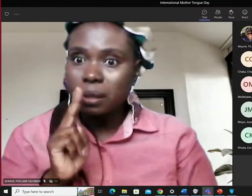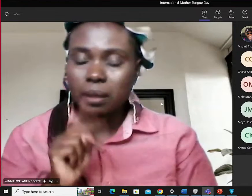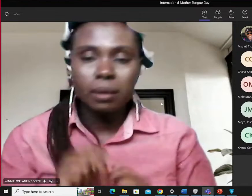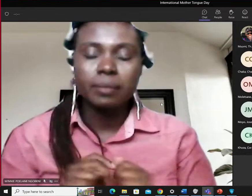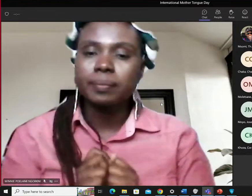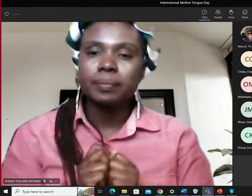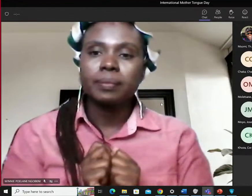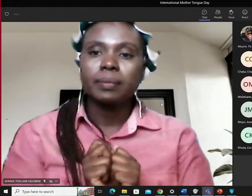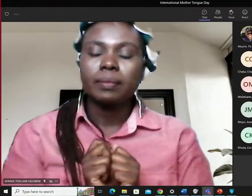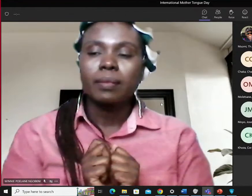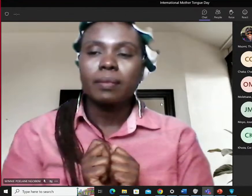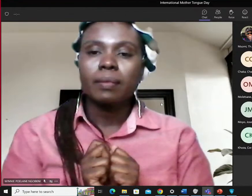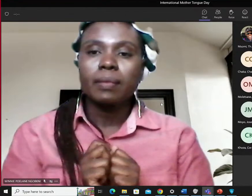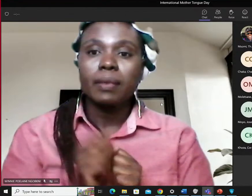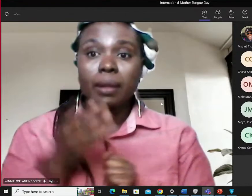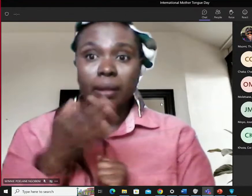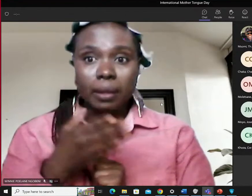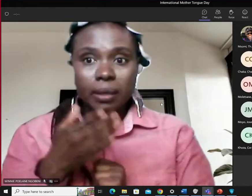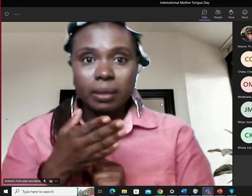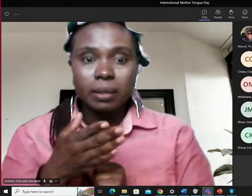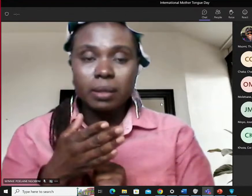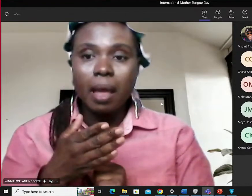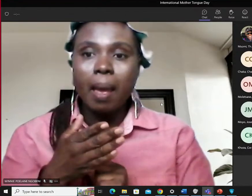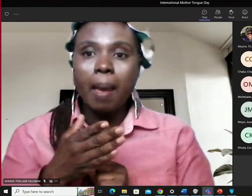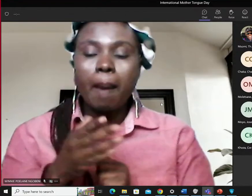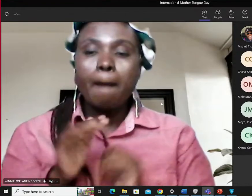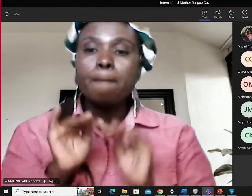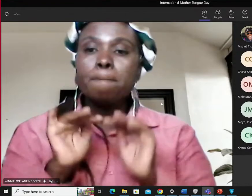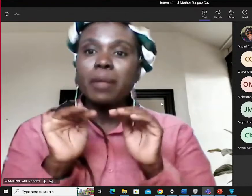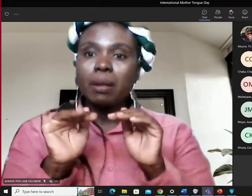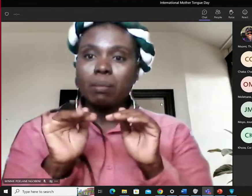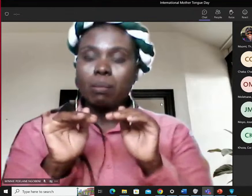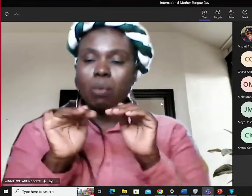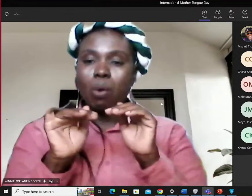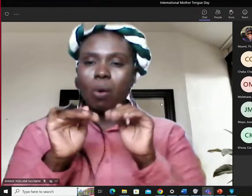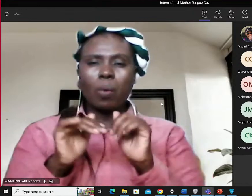this causes people to have no understanding of it.